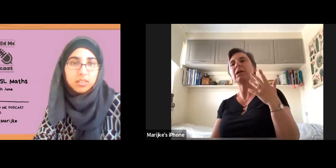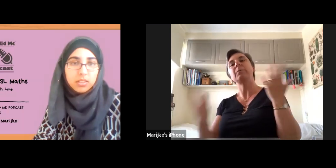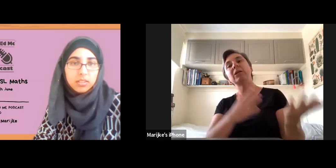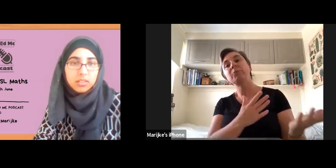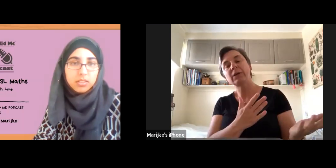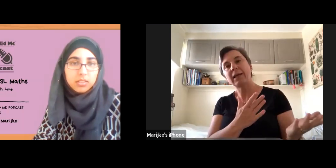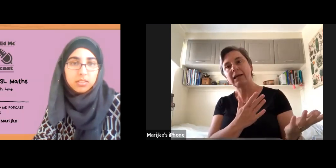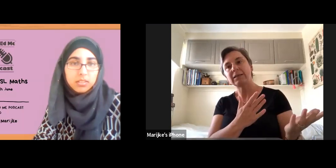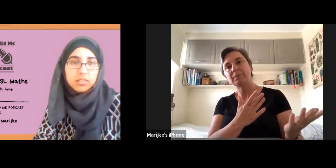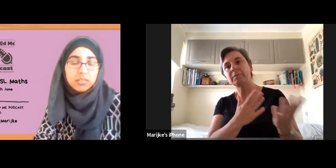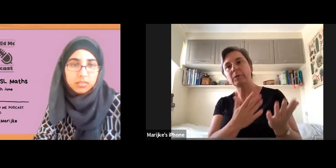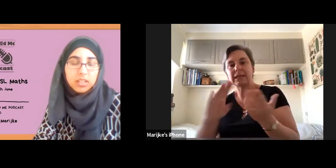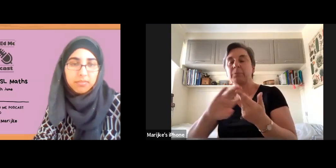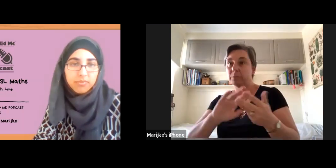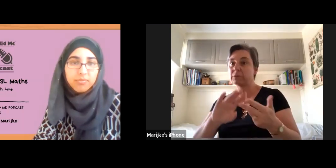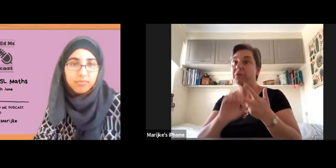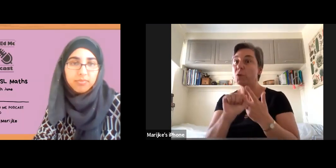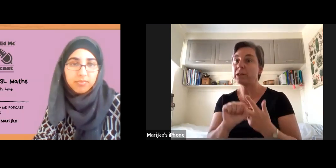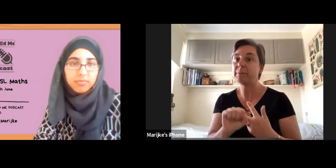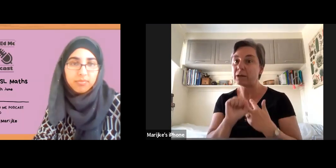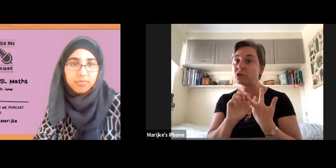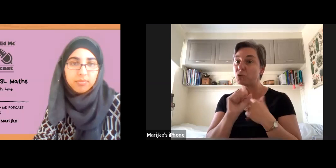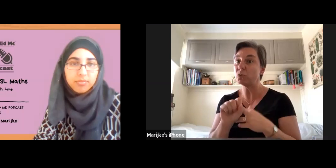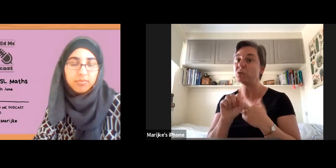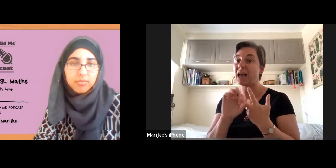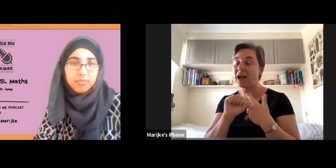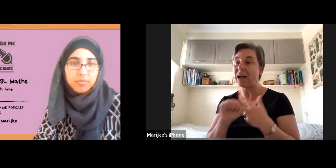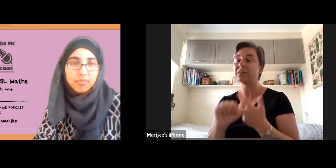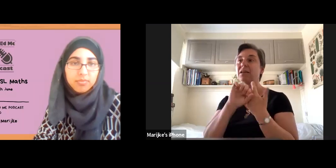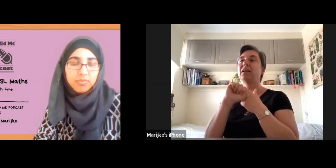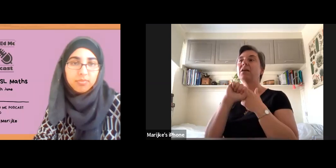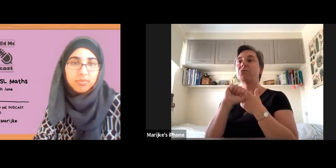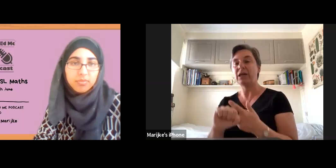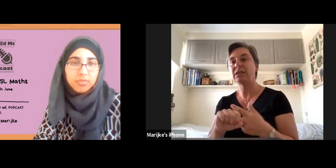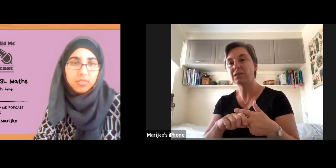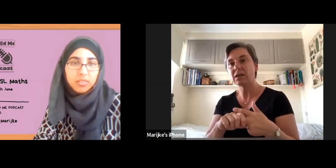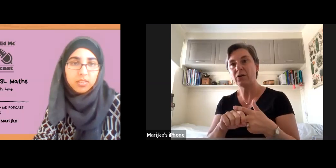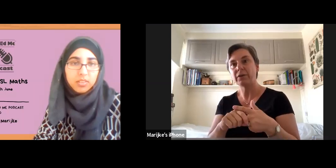in Belgium, you don't get that. Well, thirdly, because schools aren't graded on